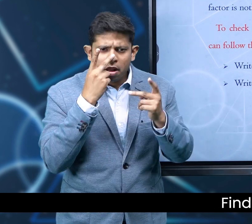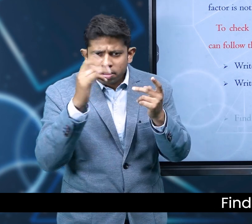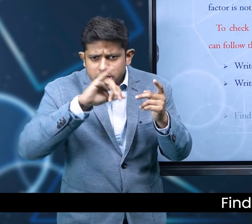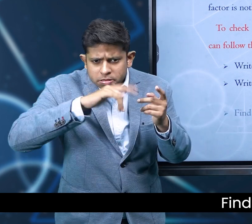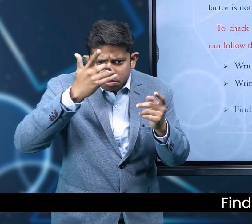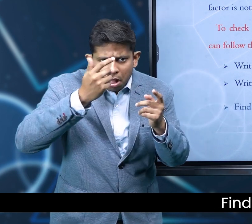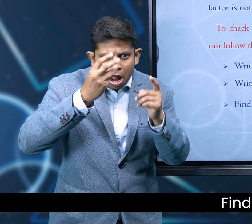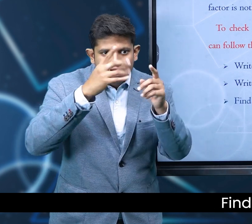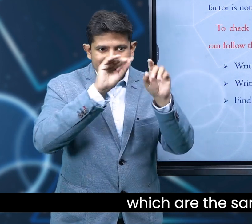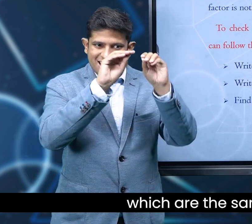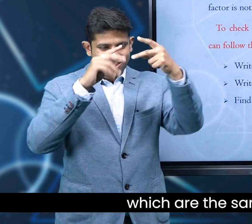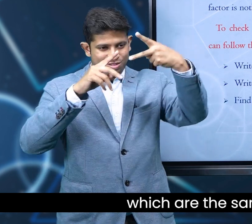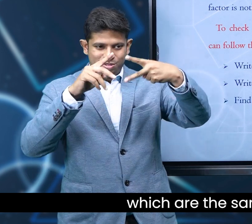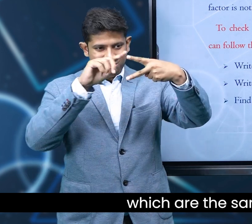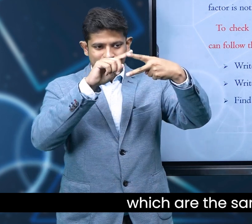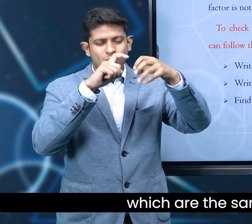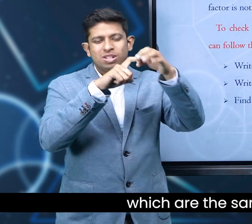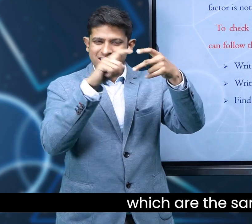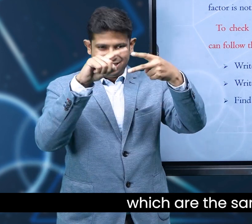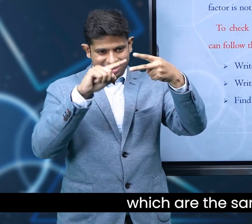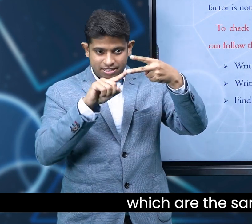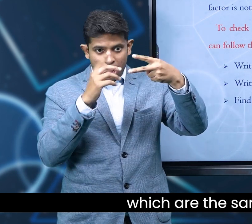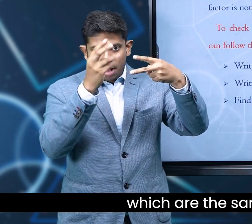Find the factors which are the same in both the numbers.